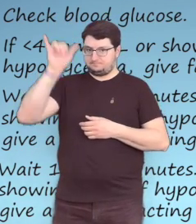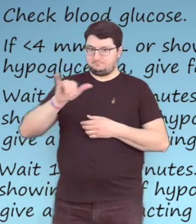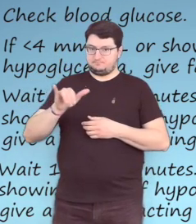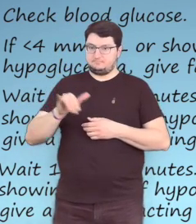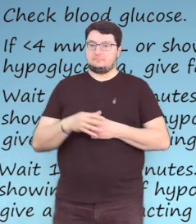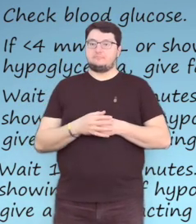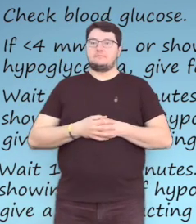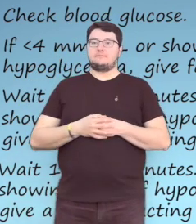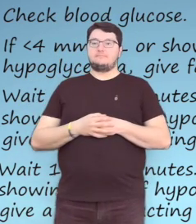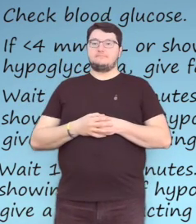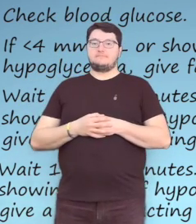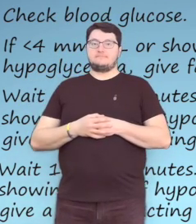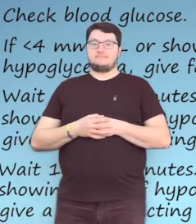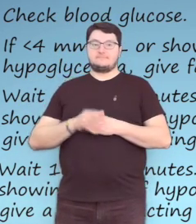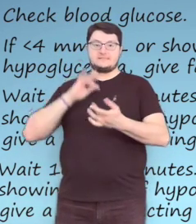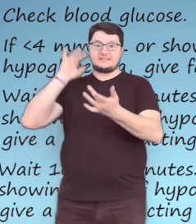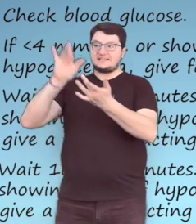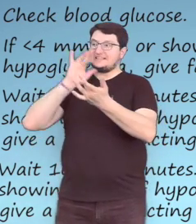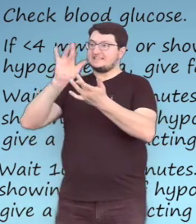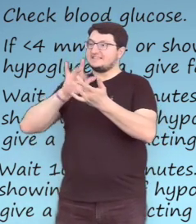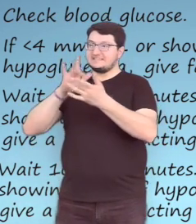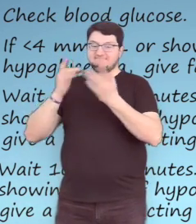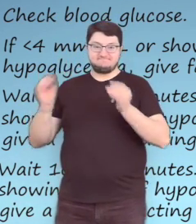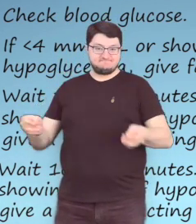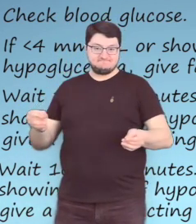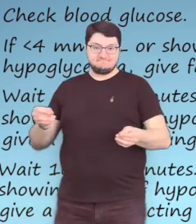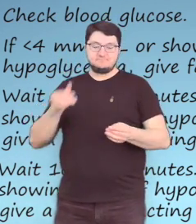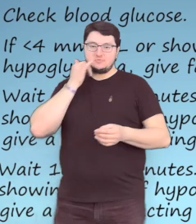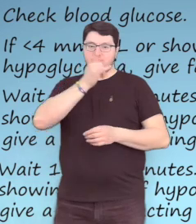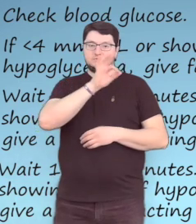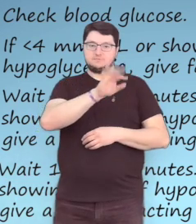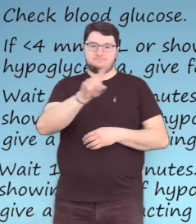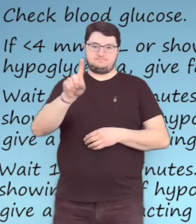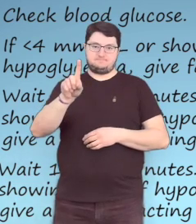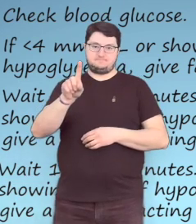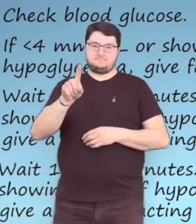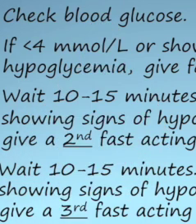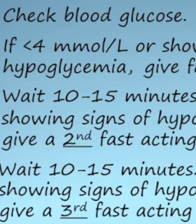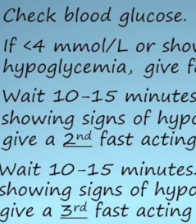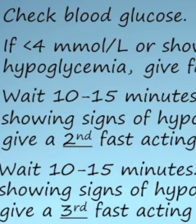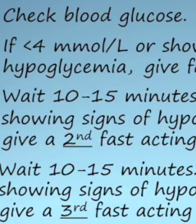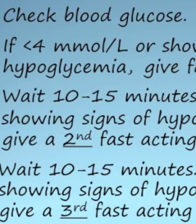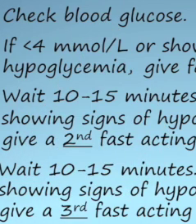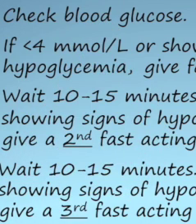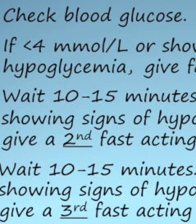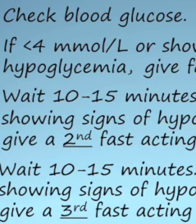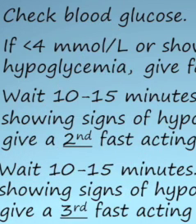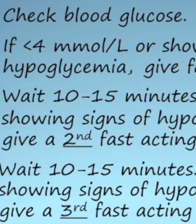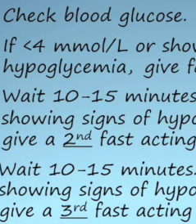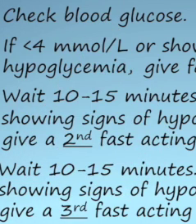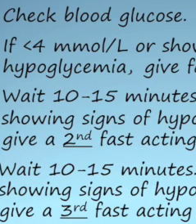parent. If you are unable to contact a parent, call 911.